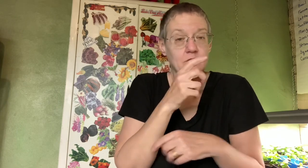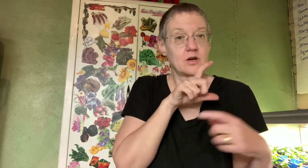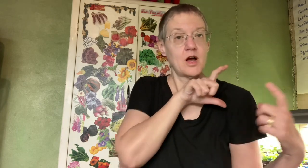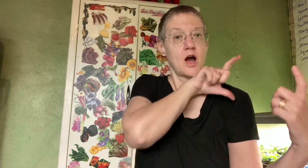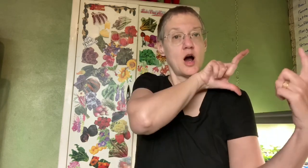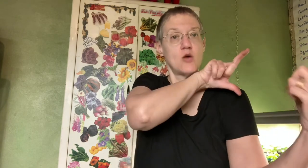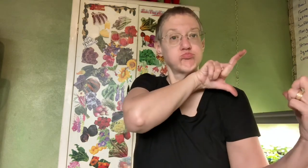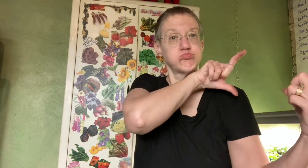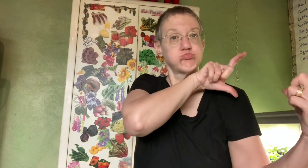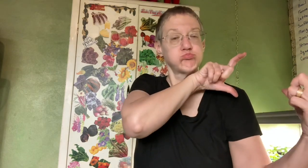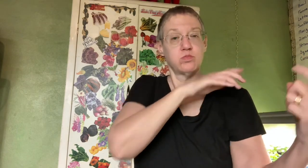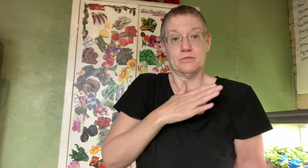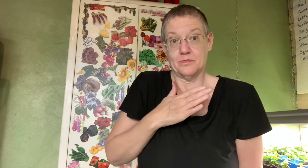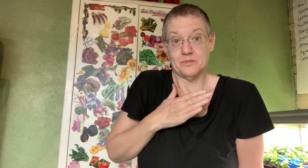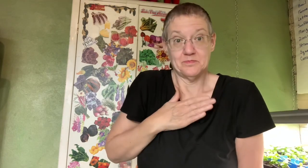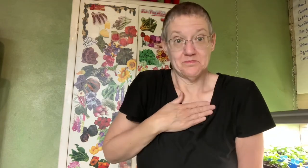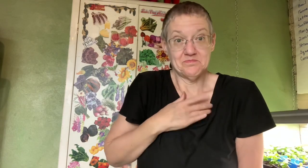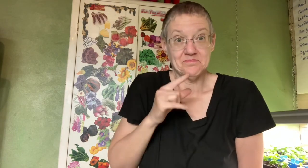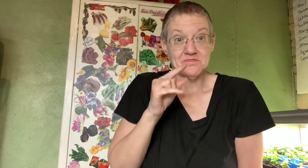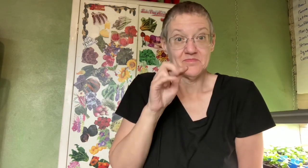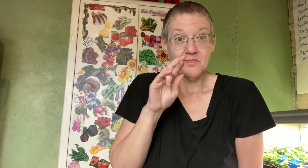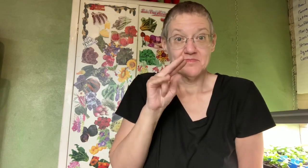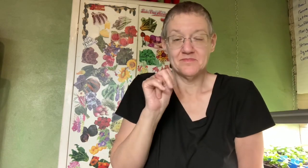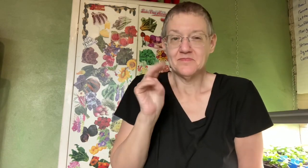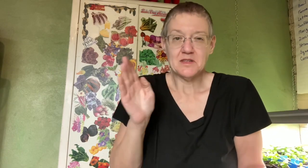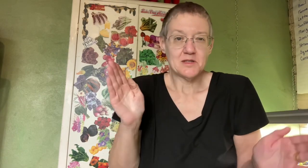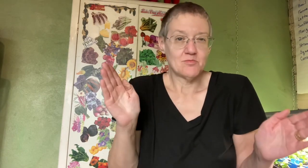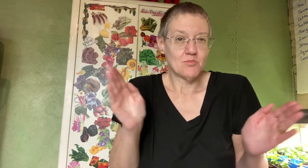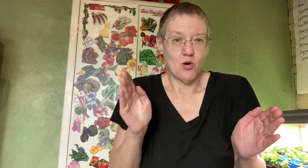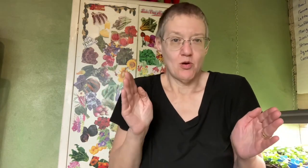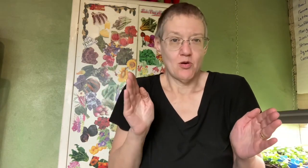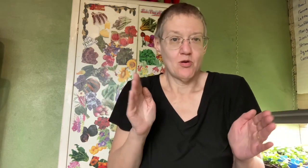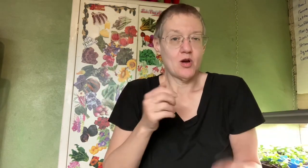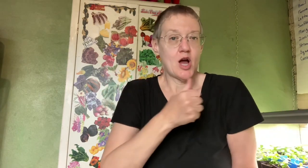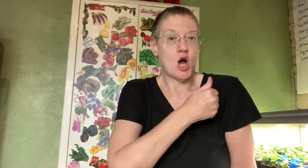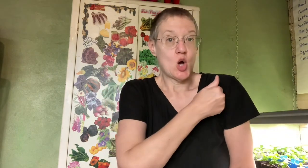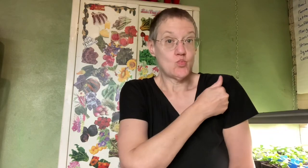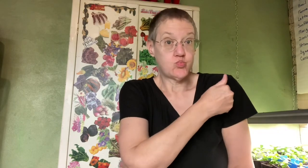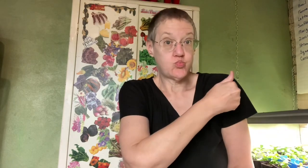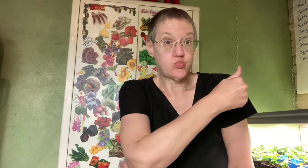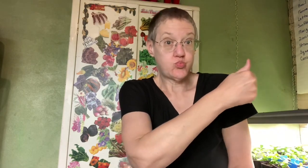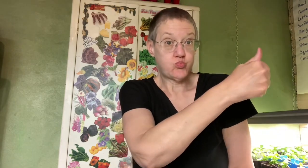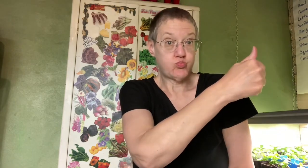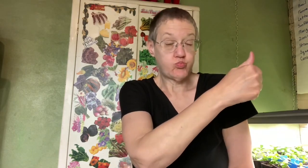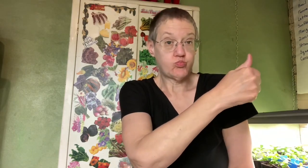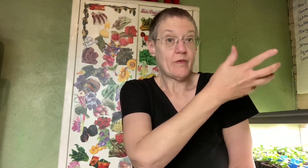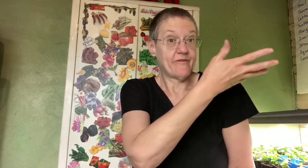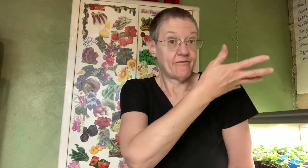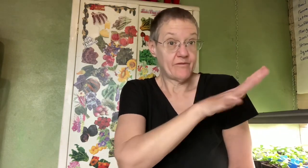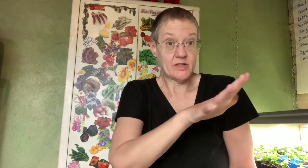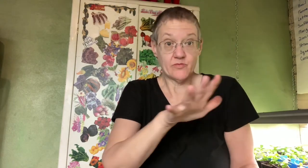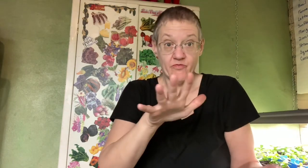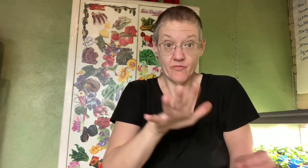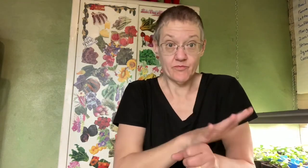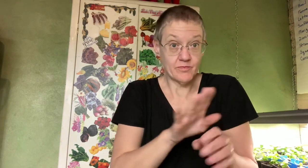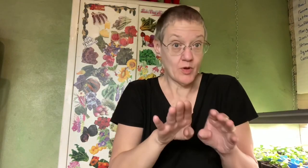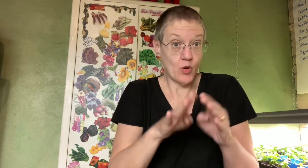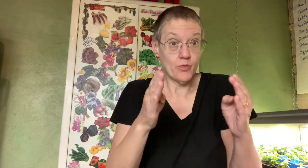going to want that open flower visible. In my garden, it's really small. And if I